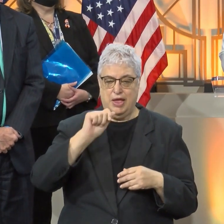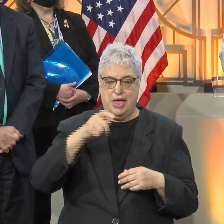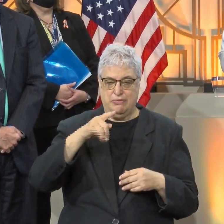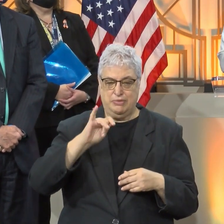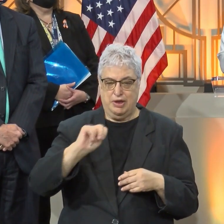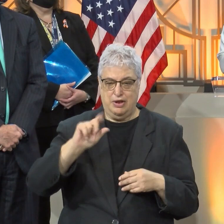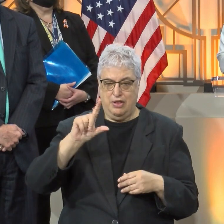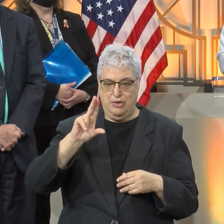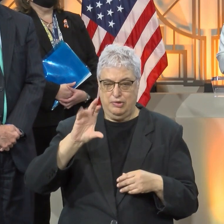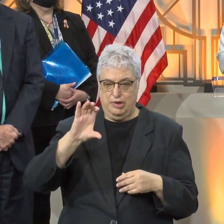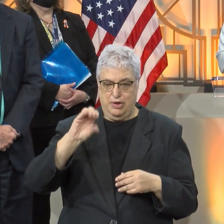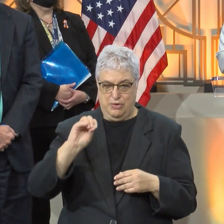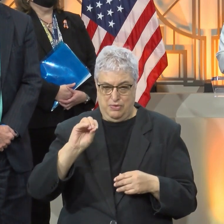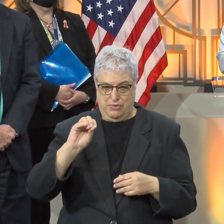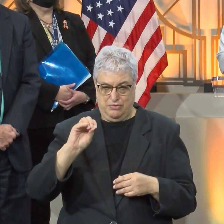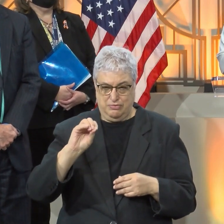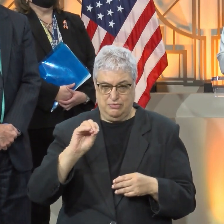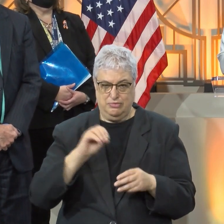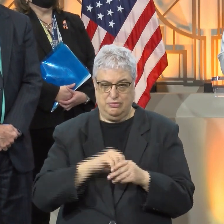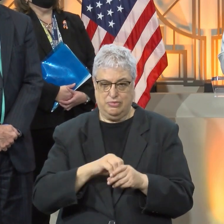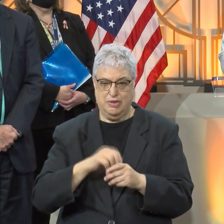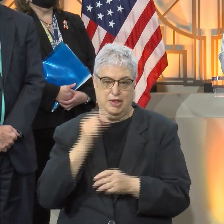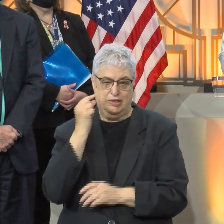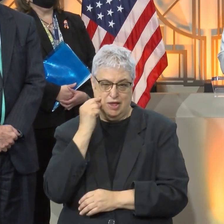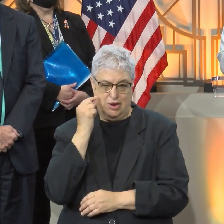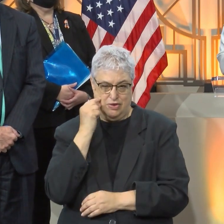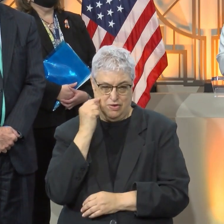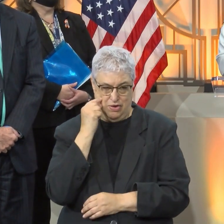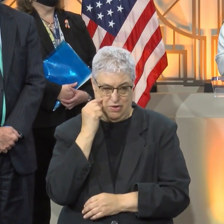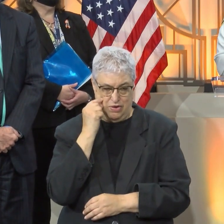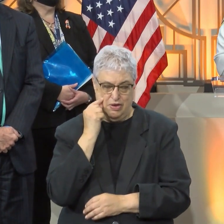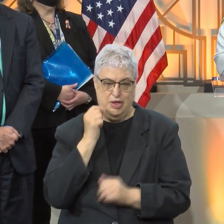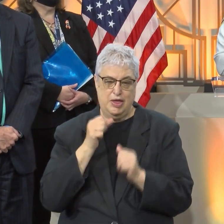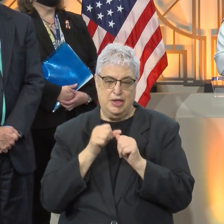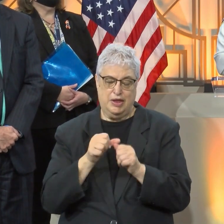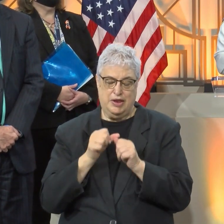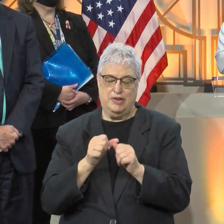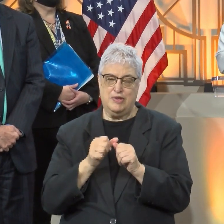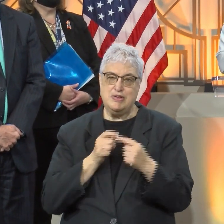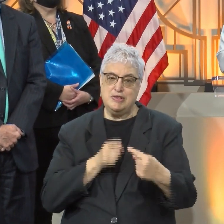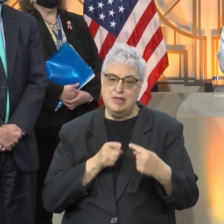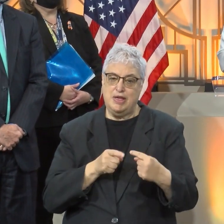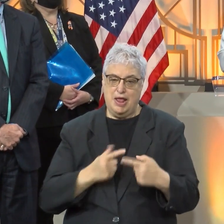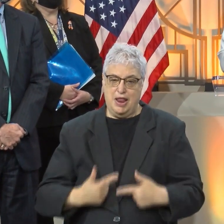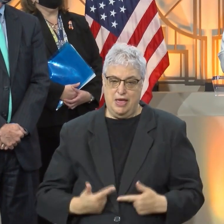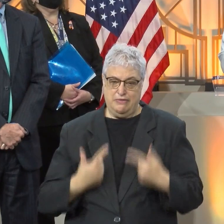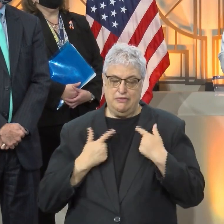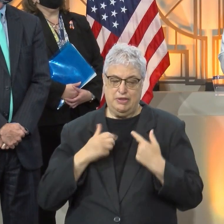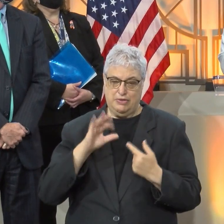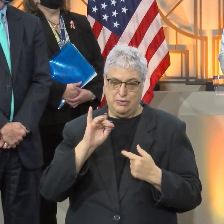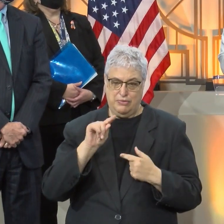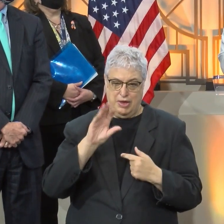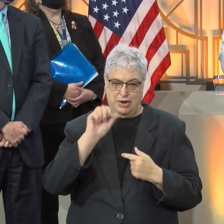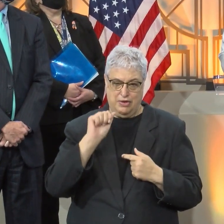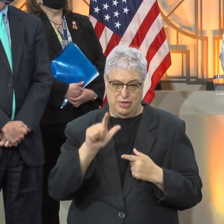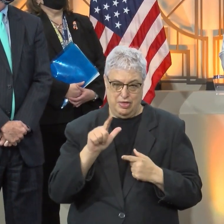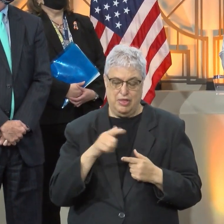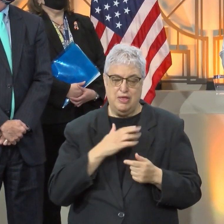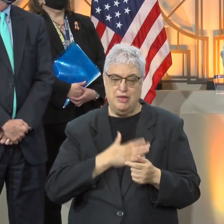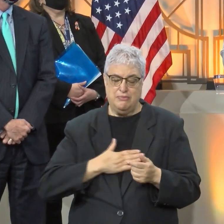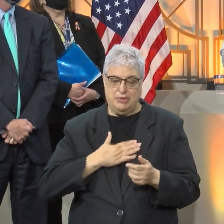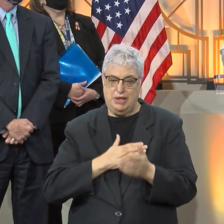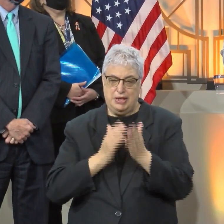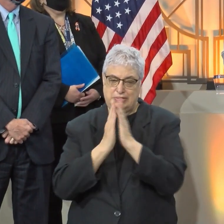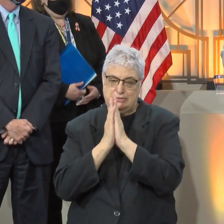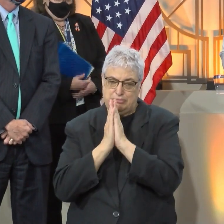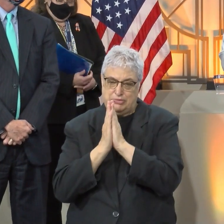in intensive care in a hospital in San Antonio, continuing to fight for his life. He is in critical condition. We ask that this community,